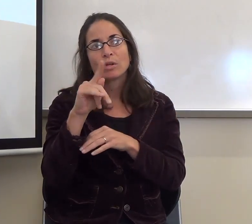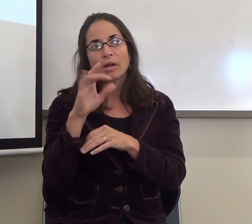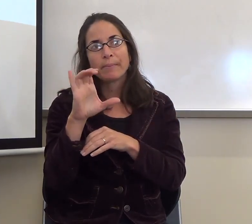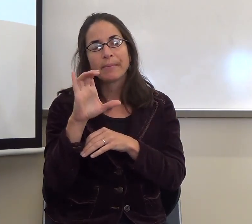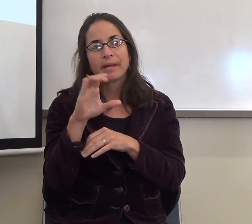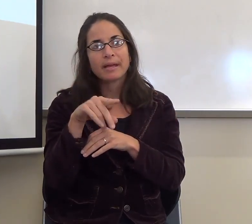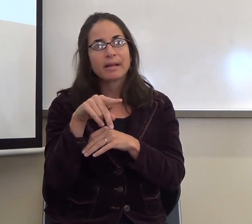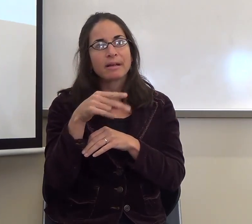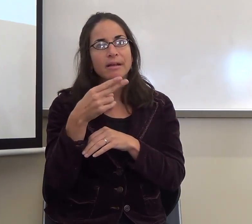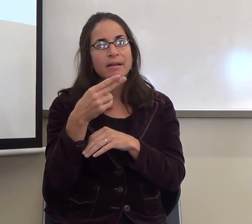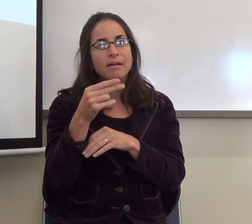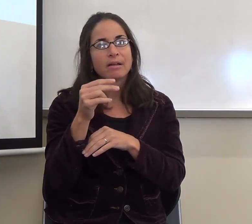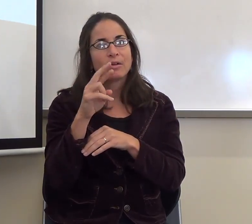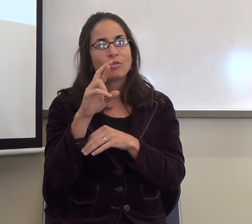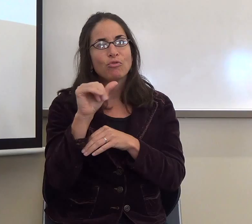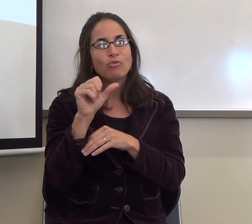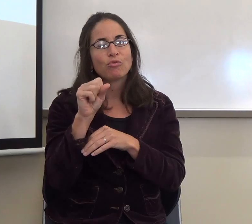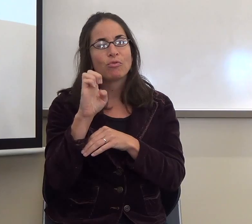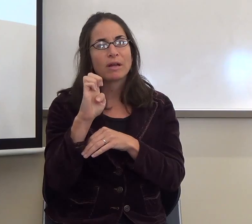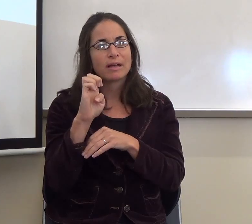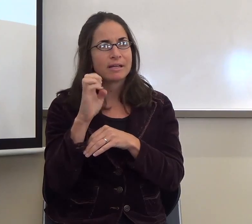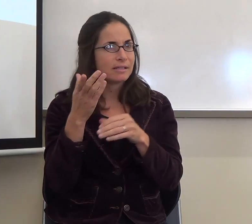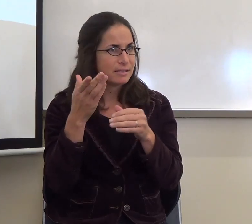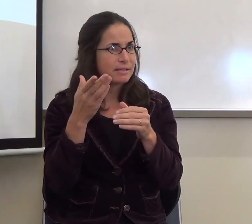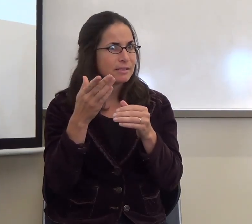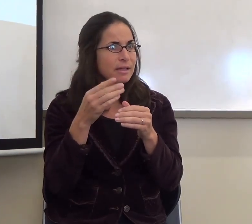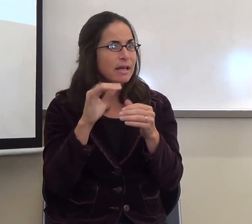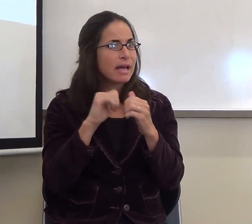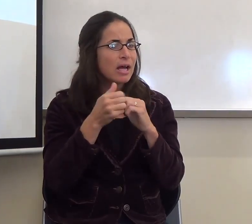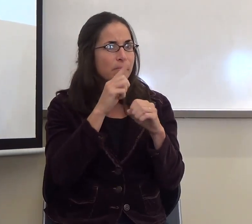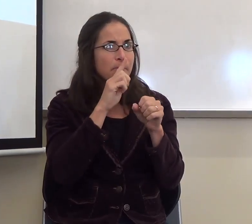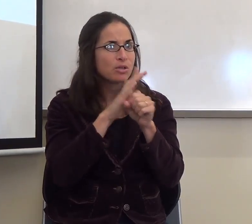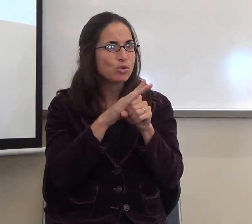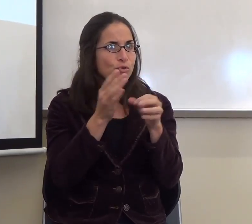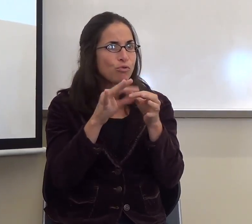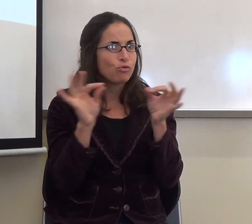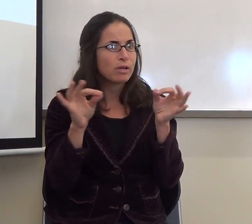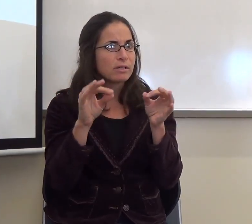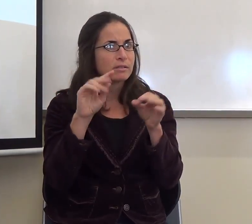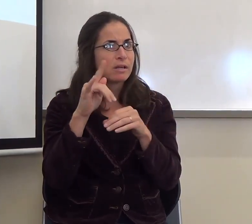trick that you use to check to make sure you're phrasing the topic correctly?